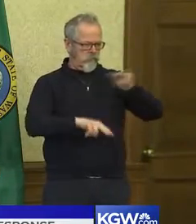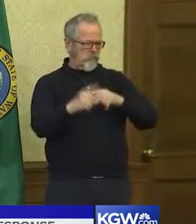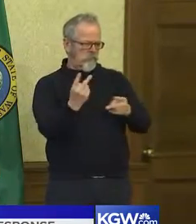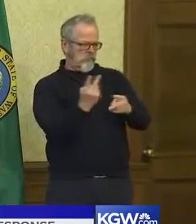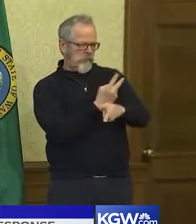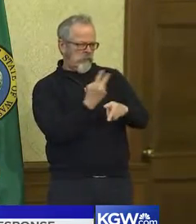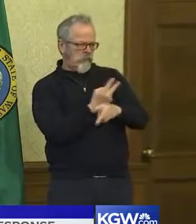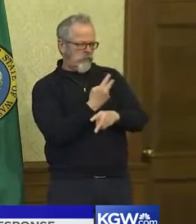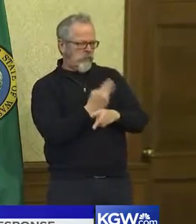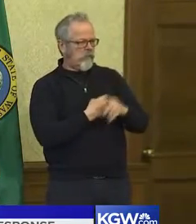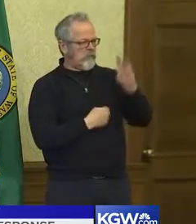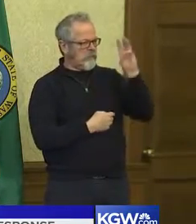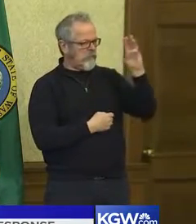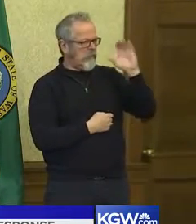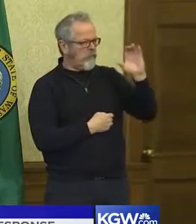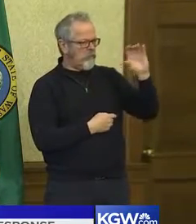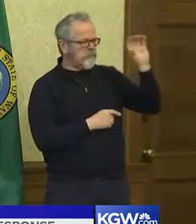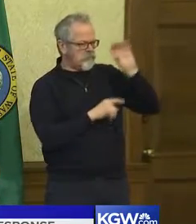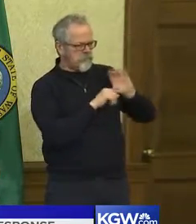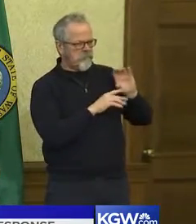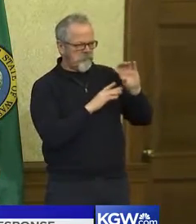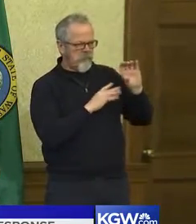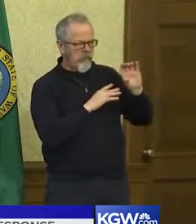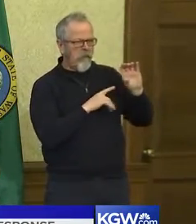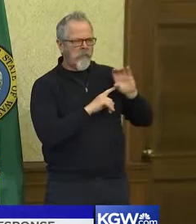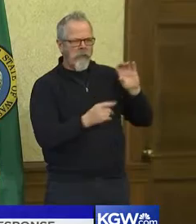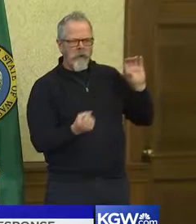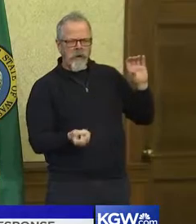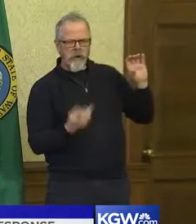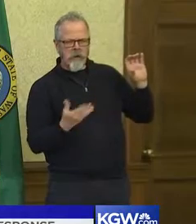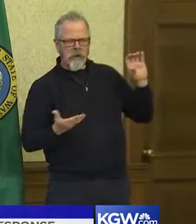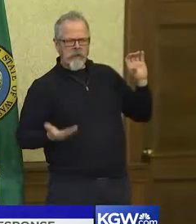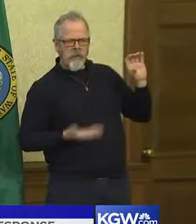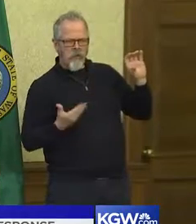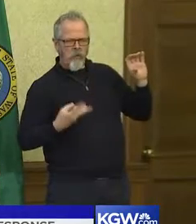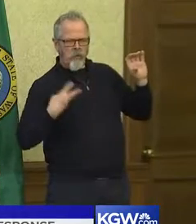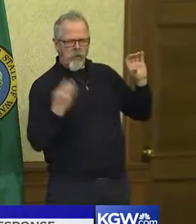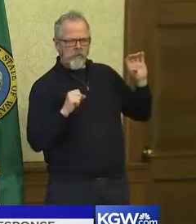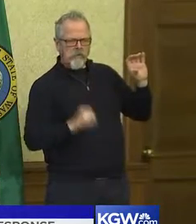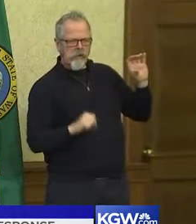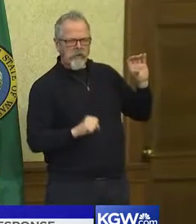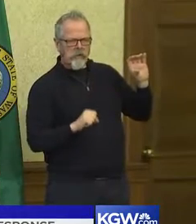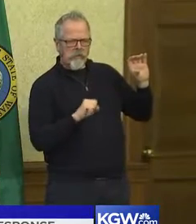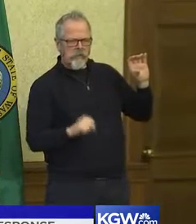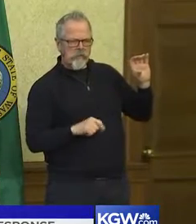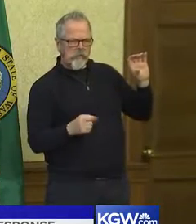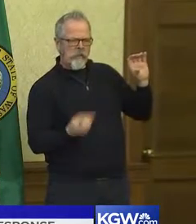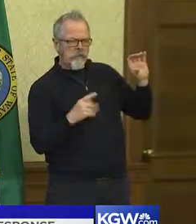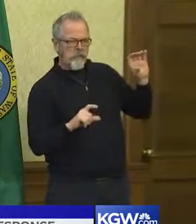is available until the end of July. Does that help answer your question there?